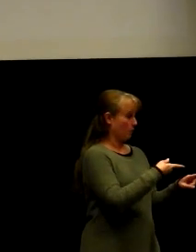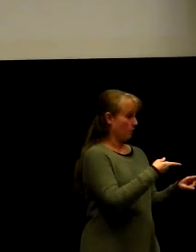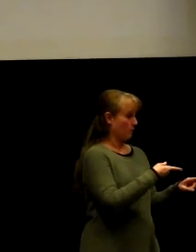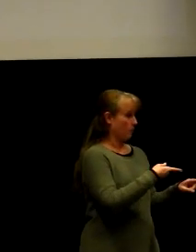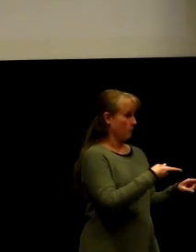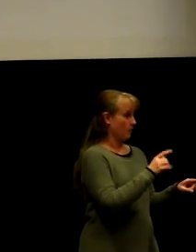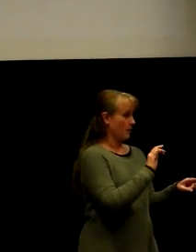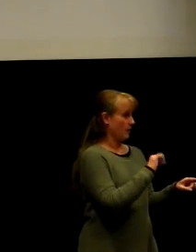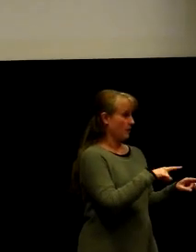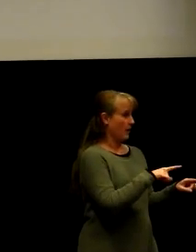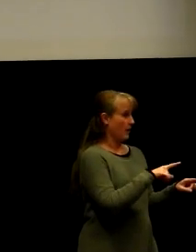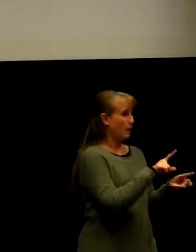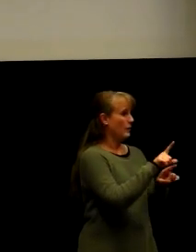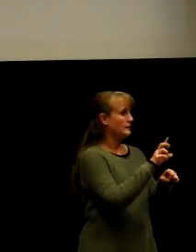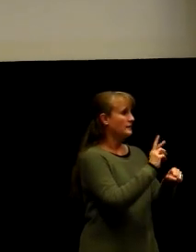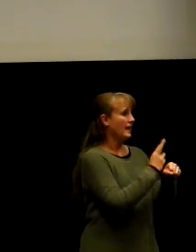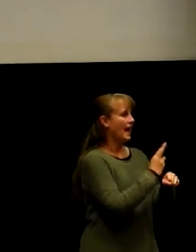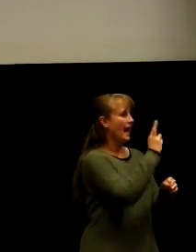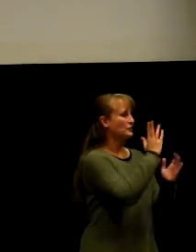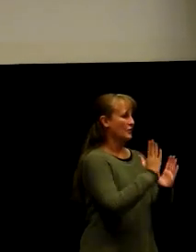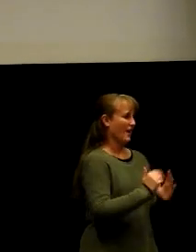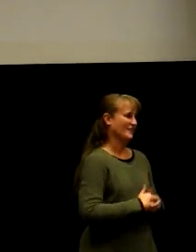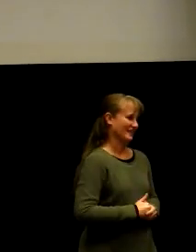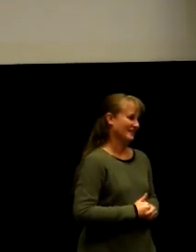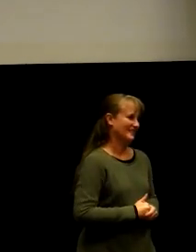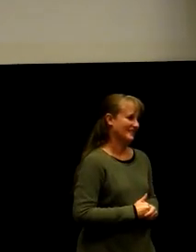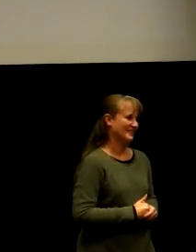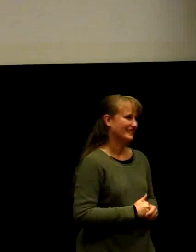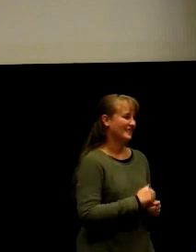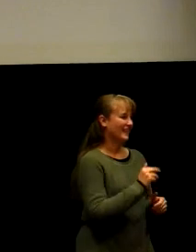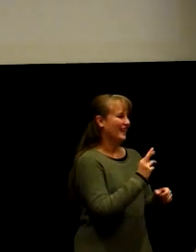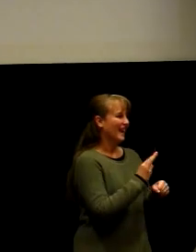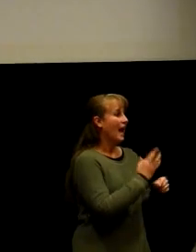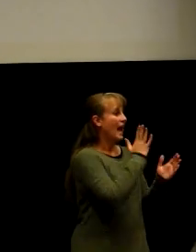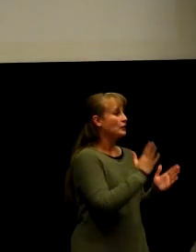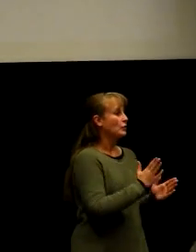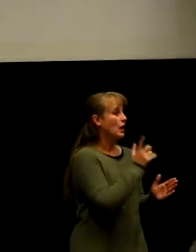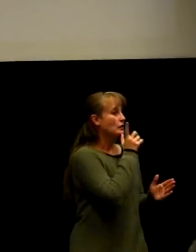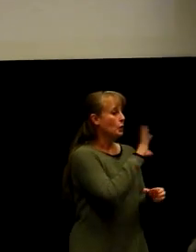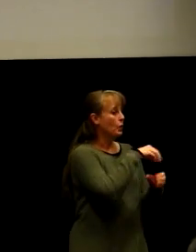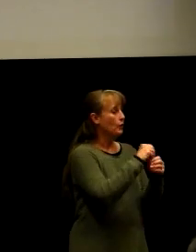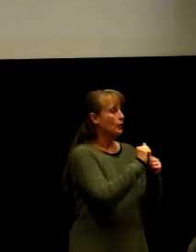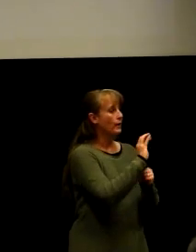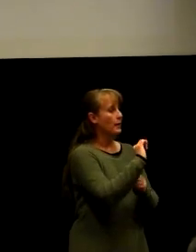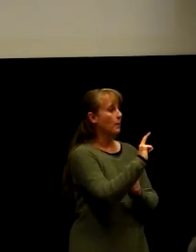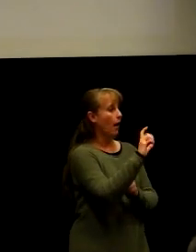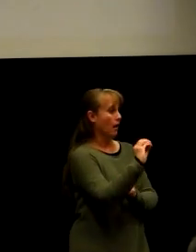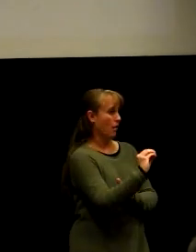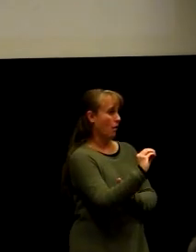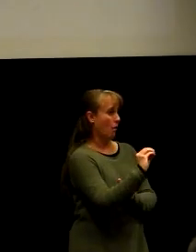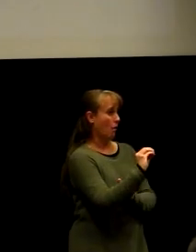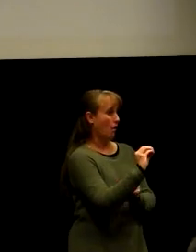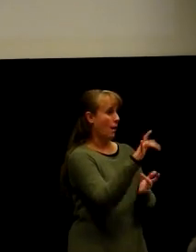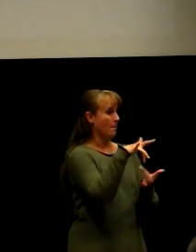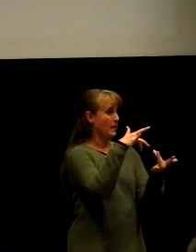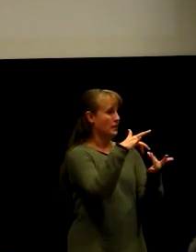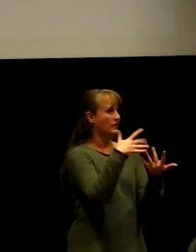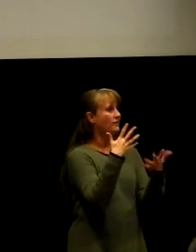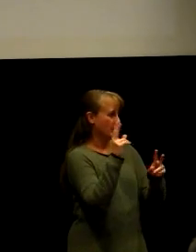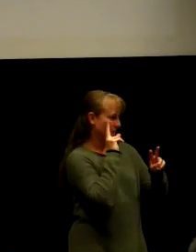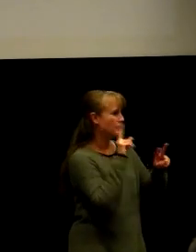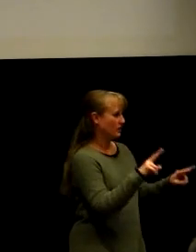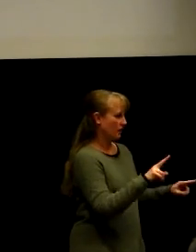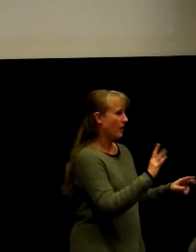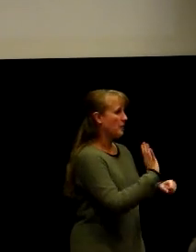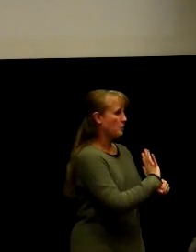were astronauts. The astronauts with the Apollo mission all went to see 2001 in